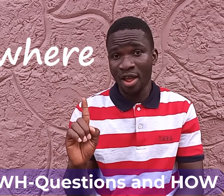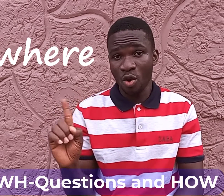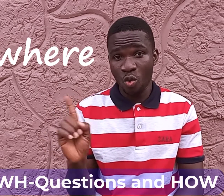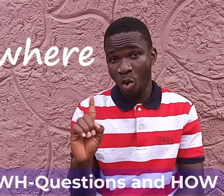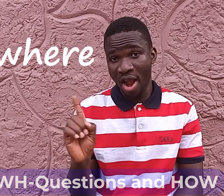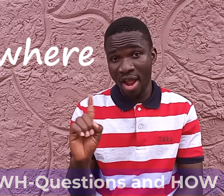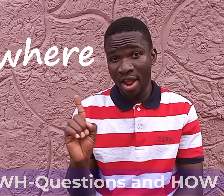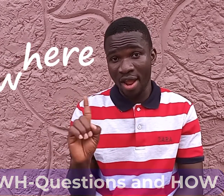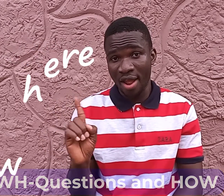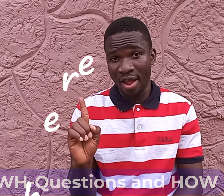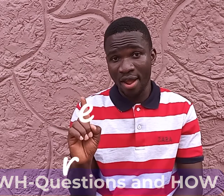Where?